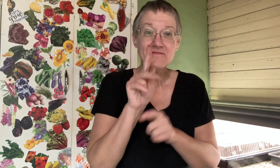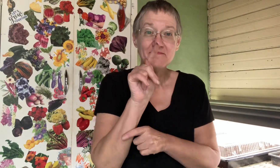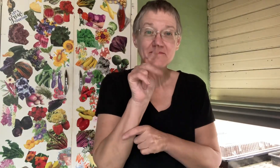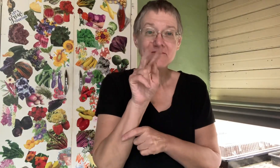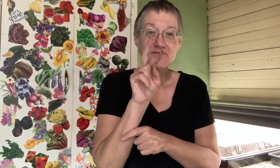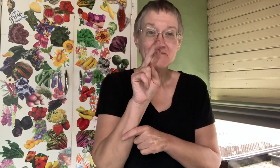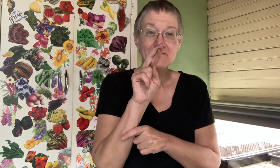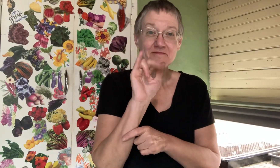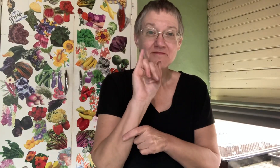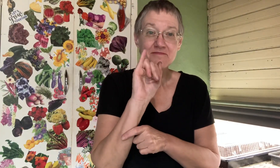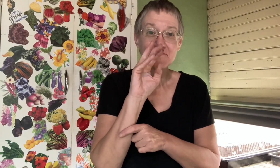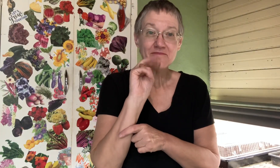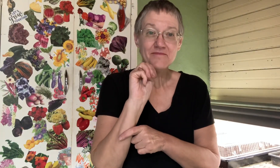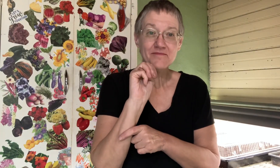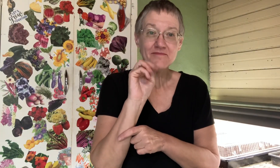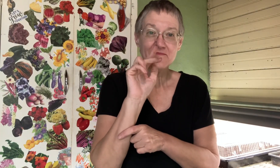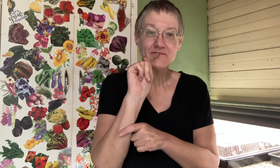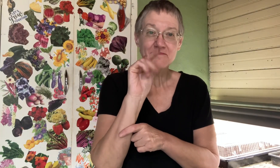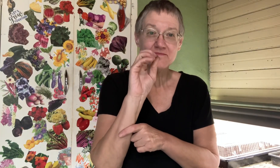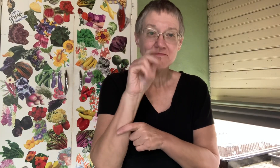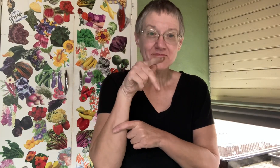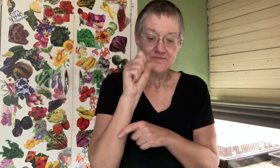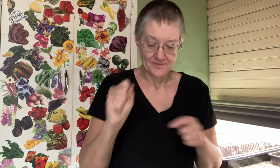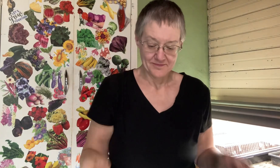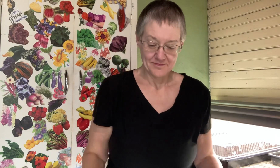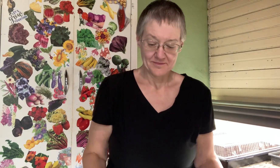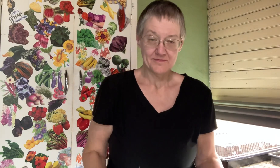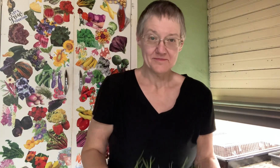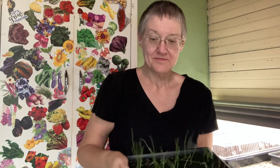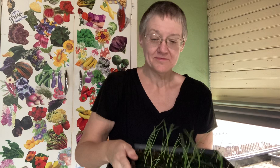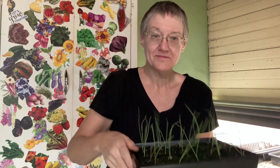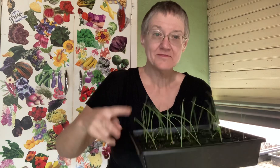Now, some people trim the tops of their onions,